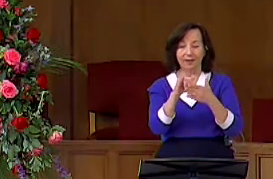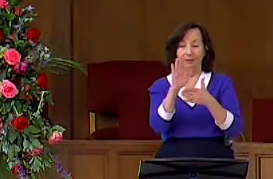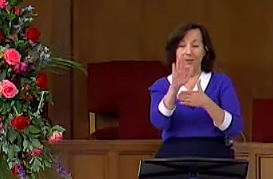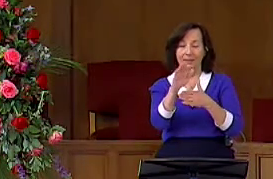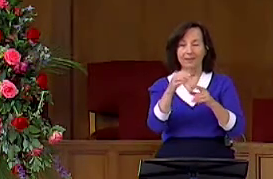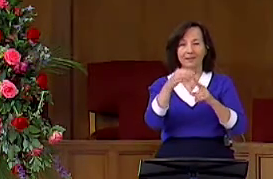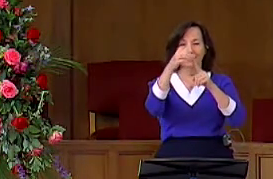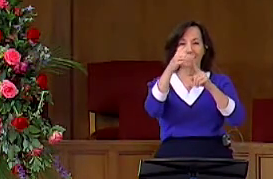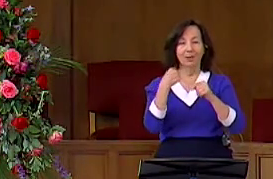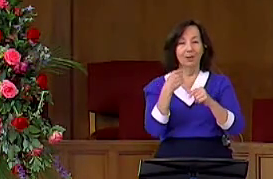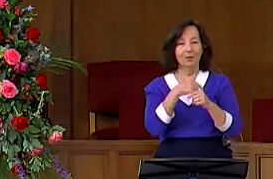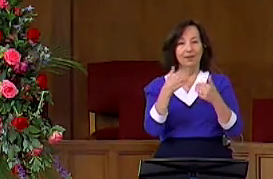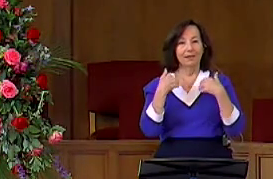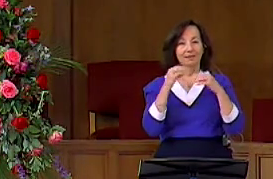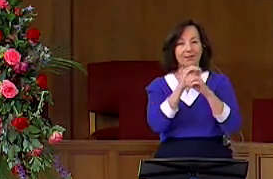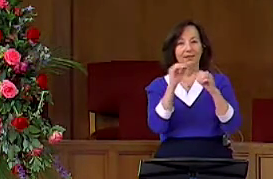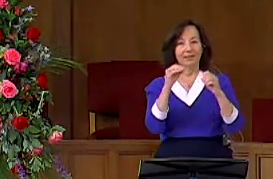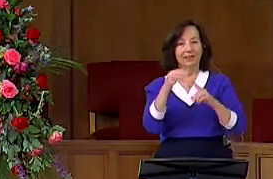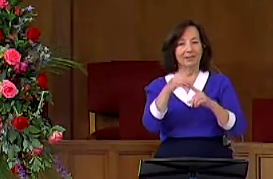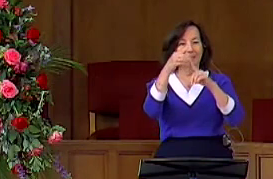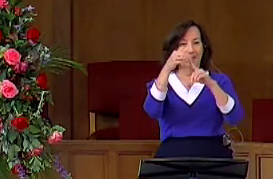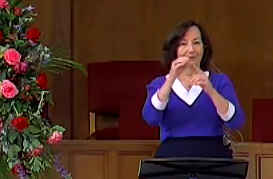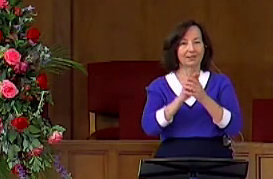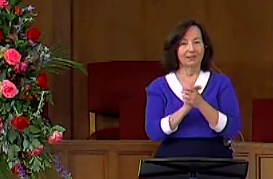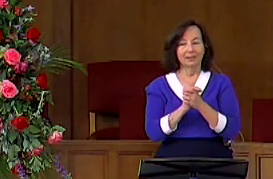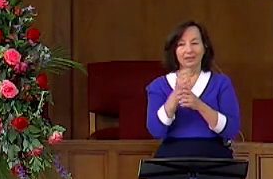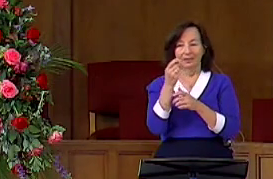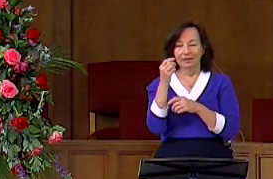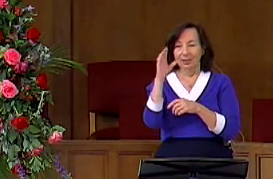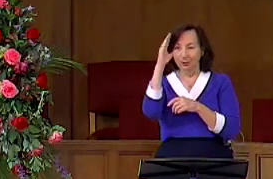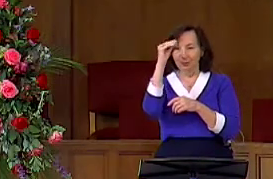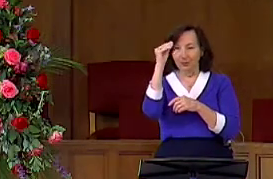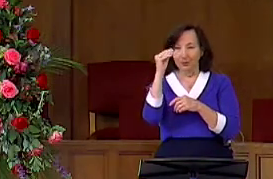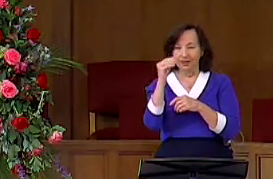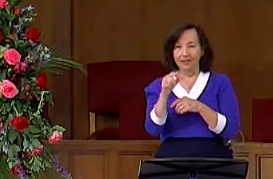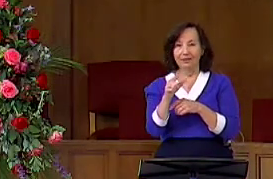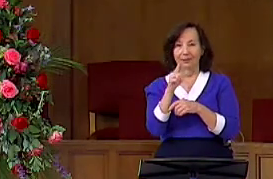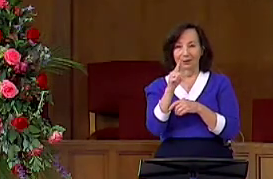have nothing except this little boy's lunch.